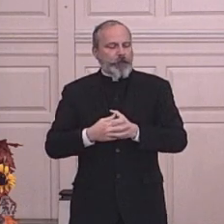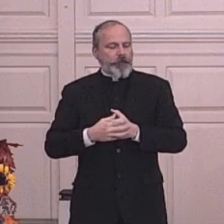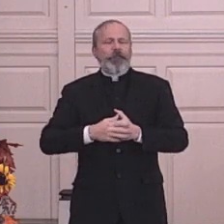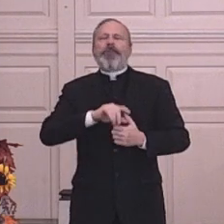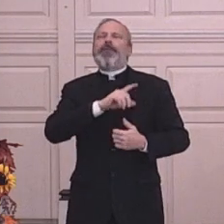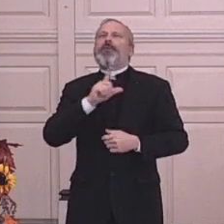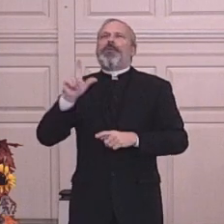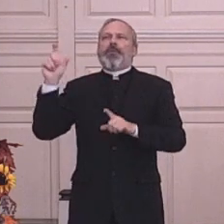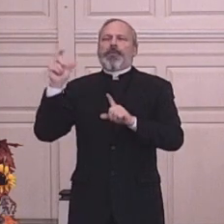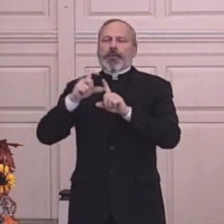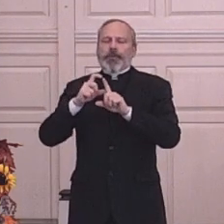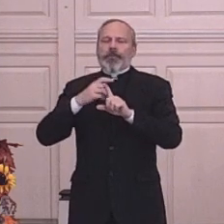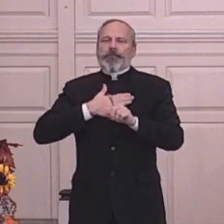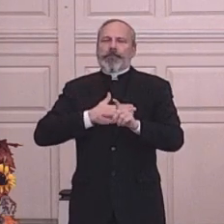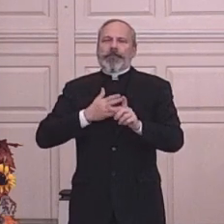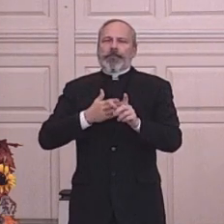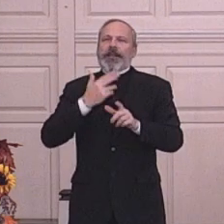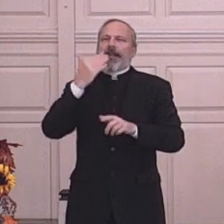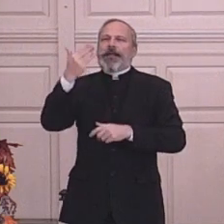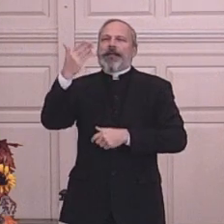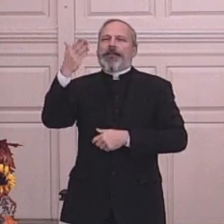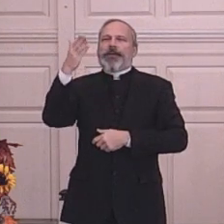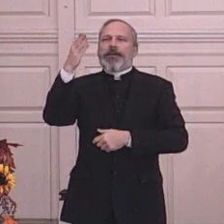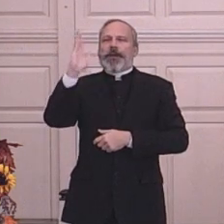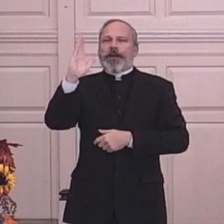The word of the Lord.